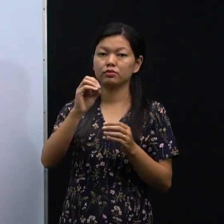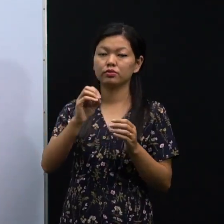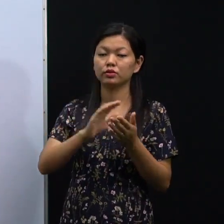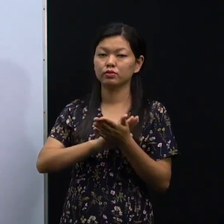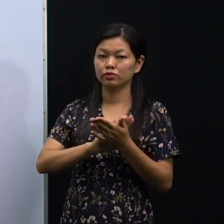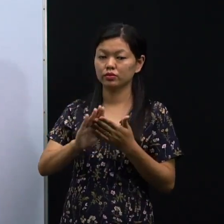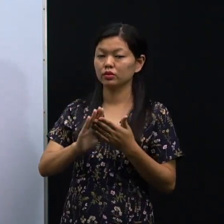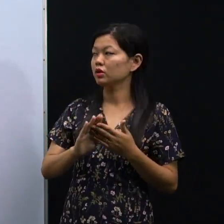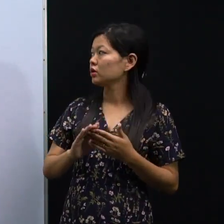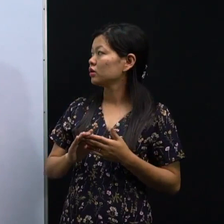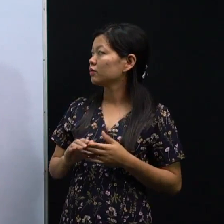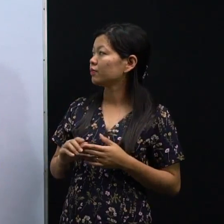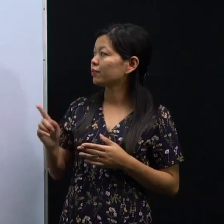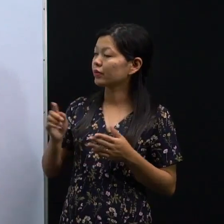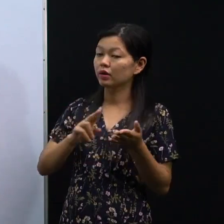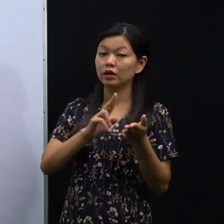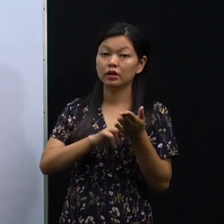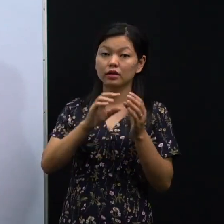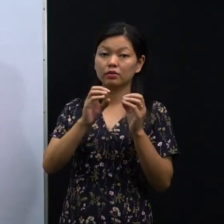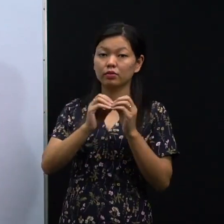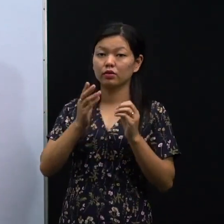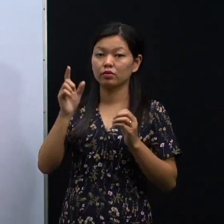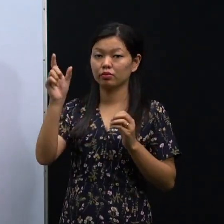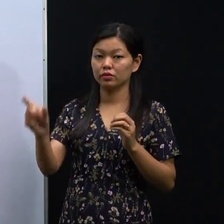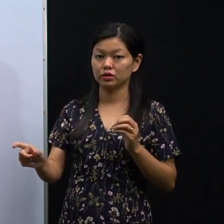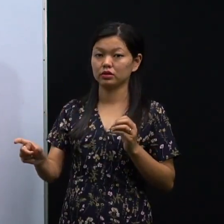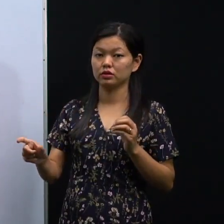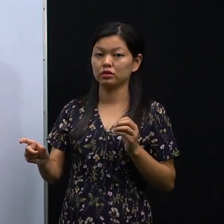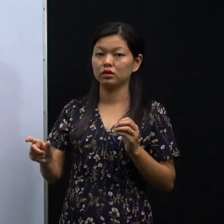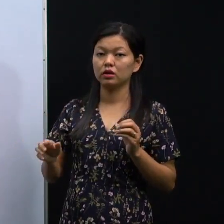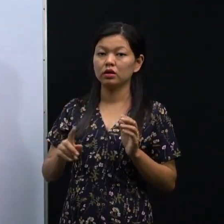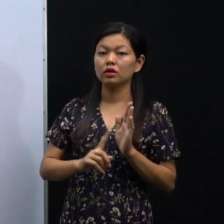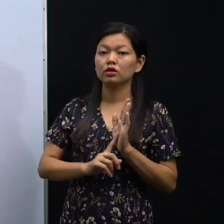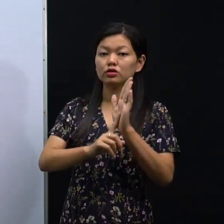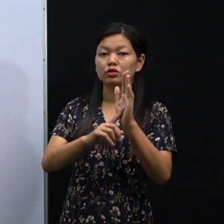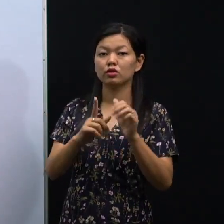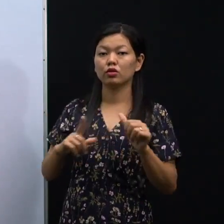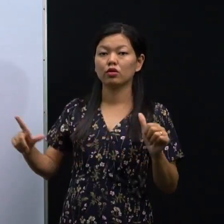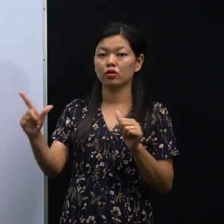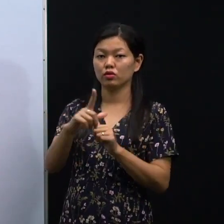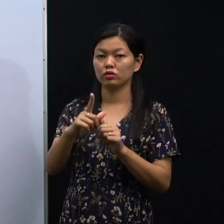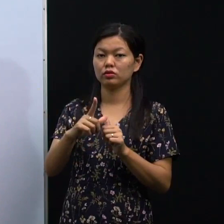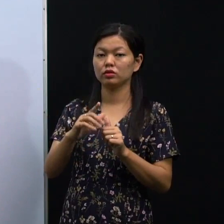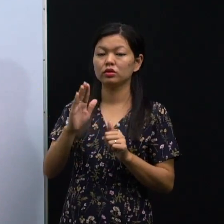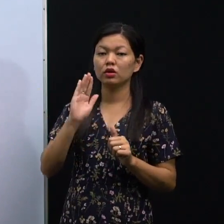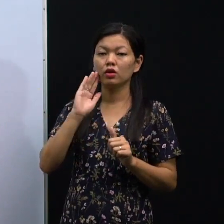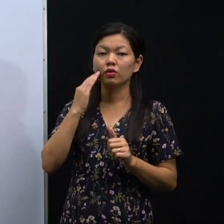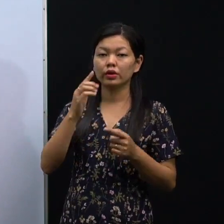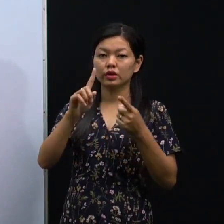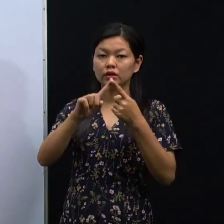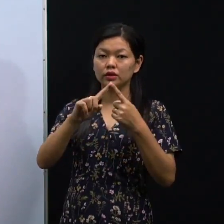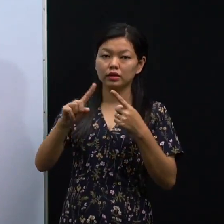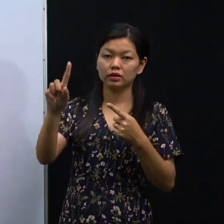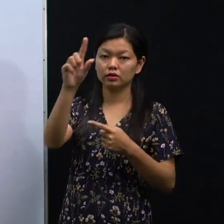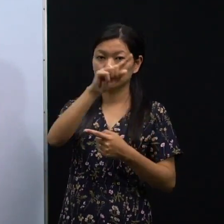radiating energy. But now here, in the, for Bohr model of atom, now he said that when electron revolve